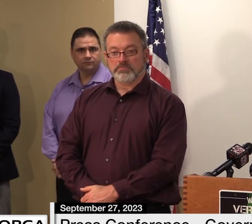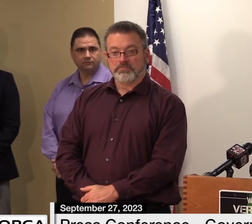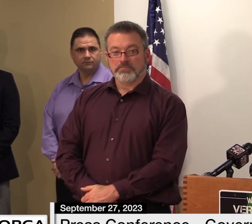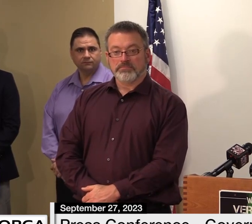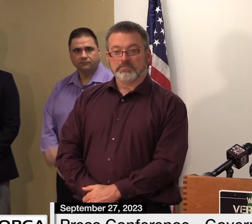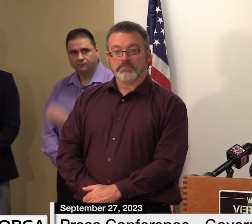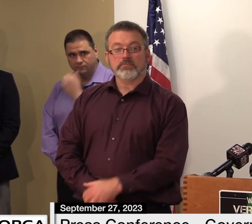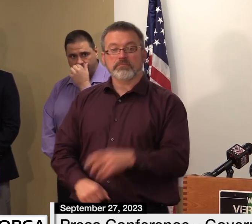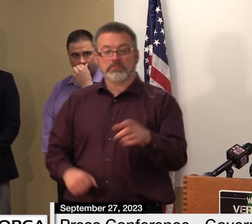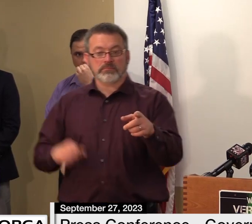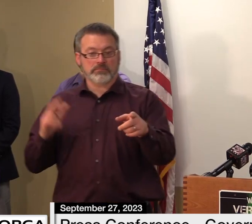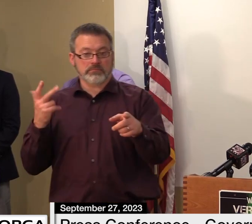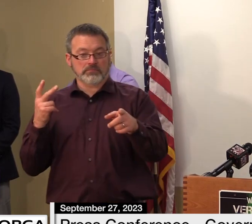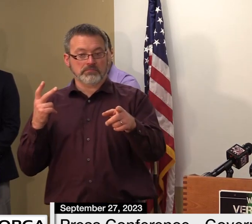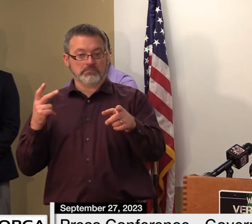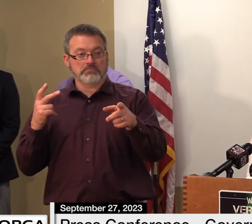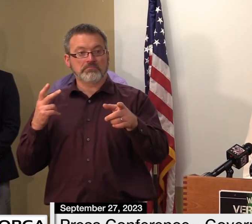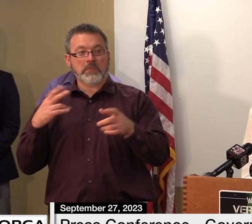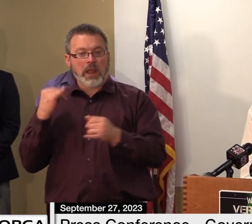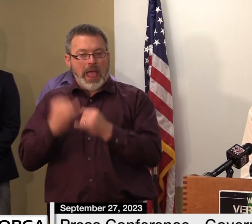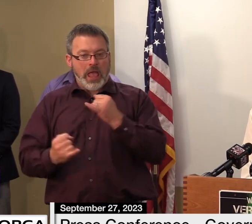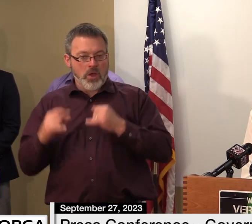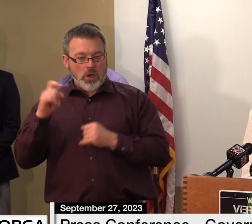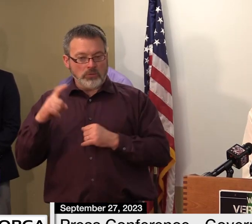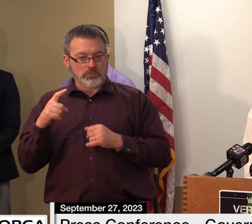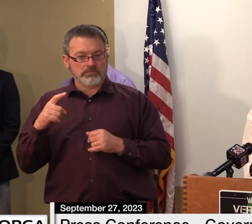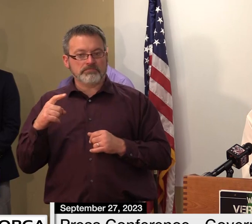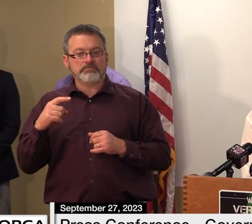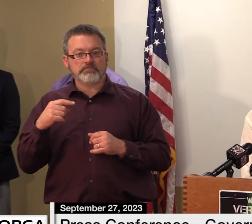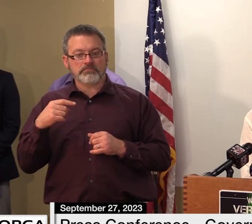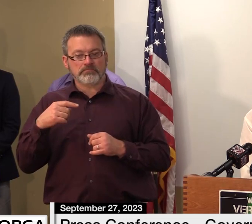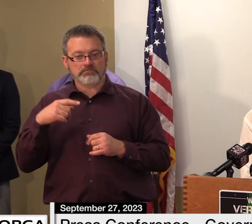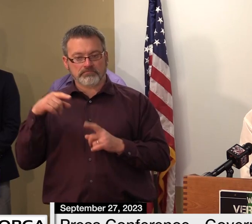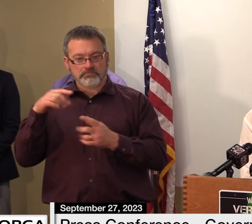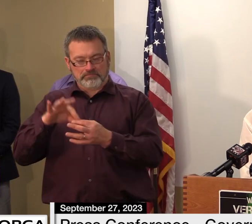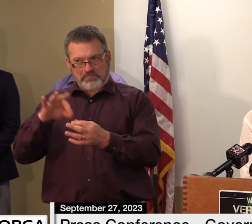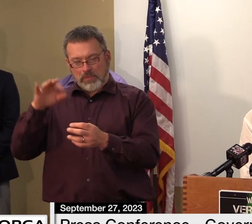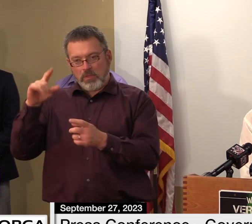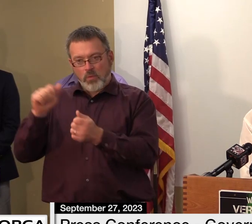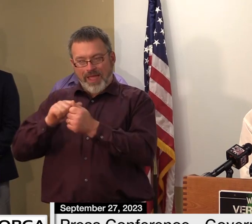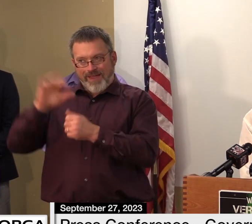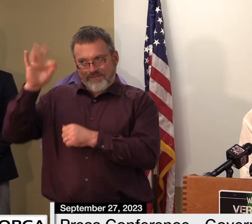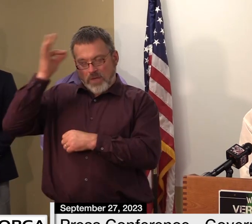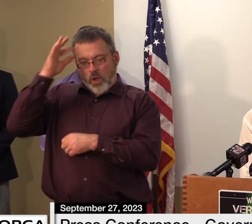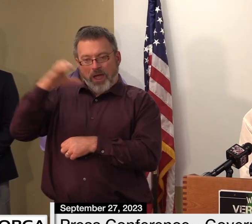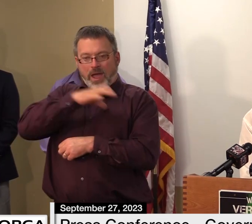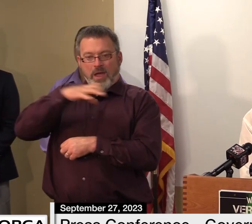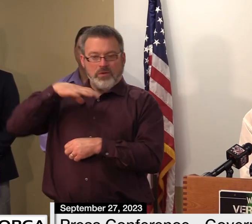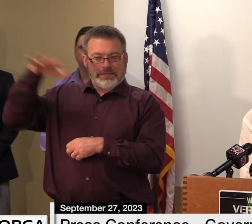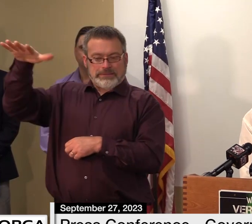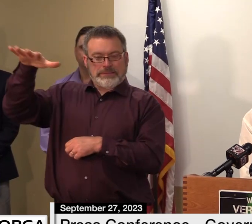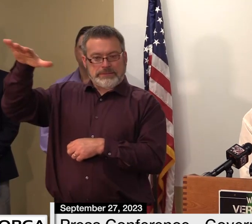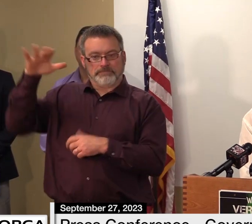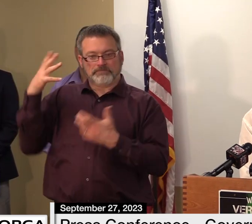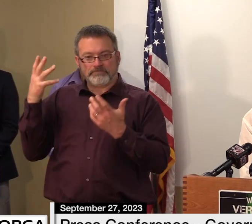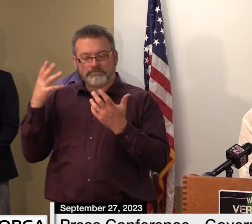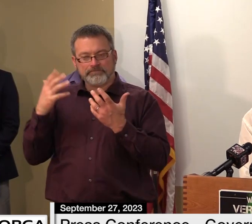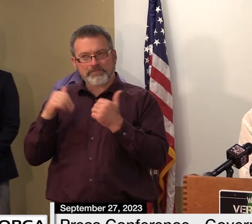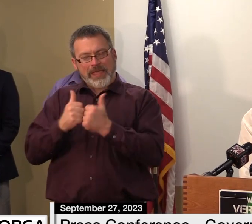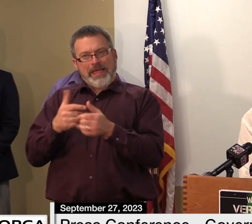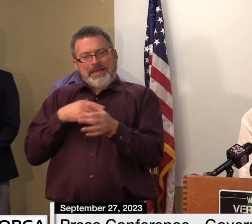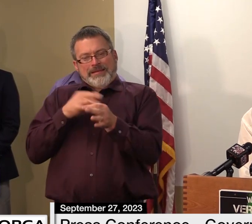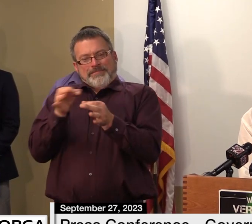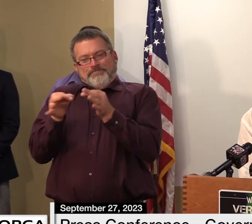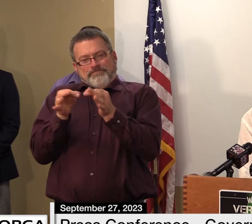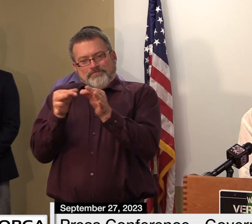I guess my last question, it goes back to Congress and the budget. I'm not really sure how best to phrase it, but what do you make